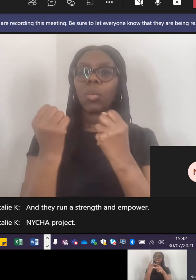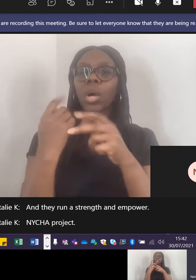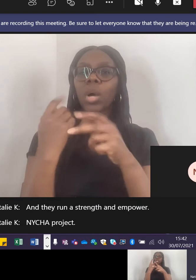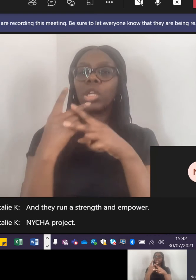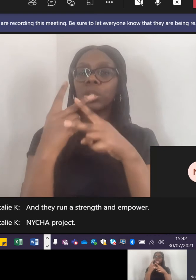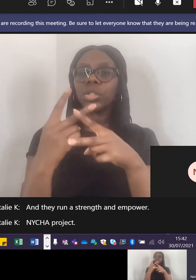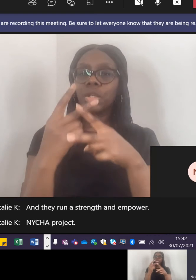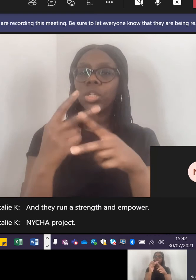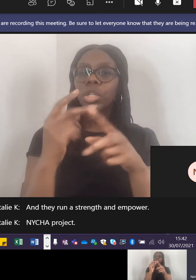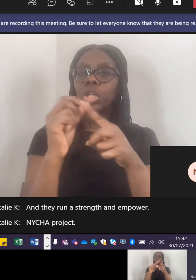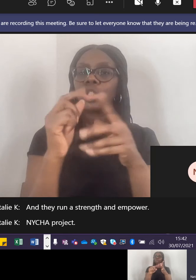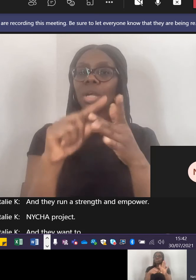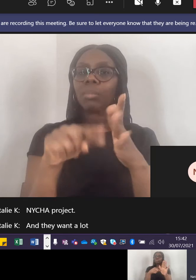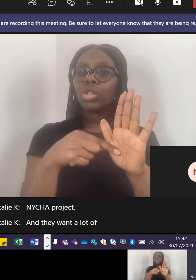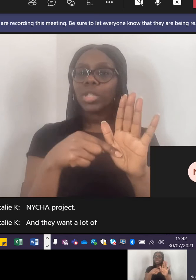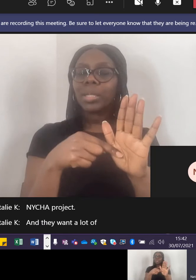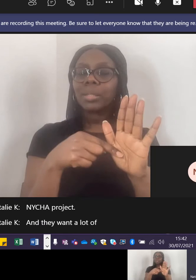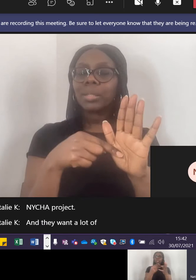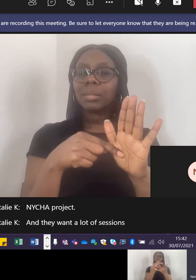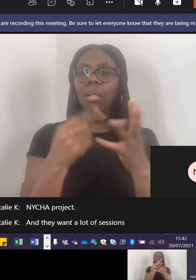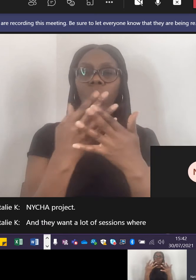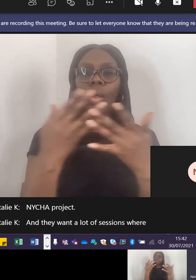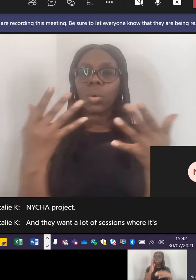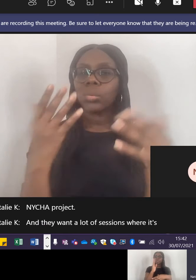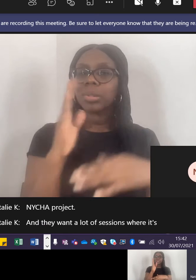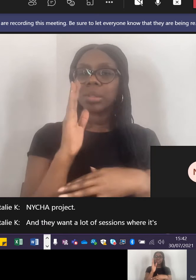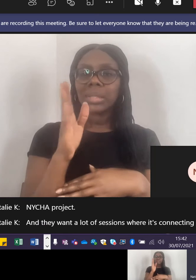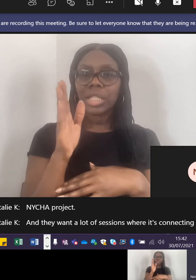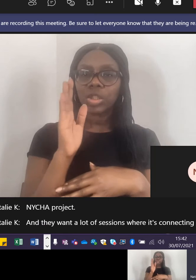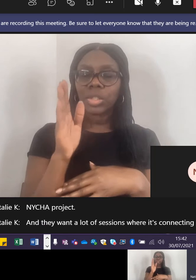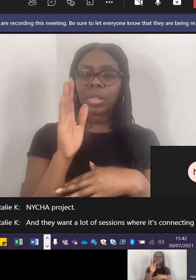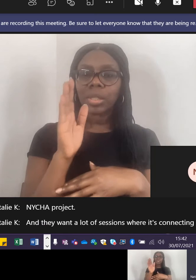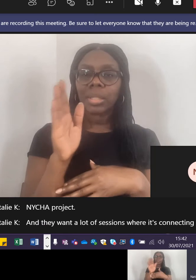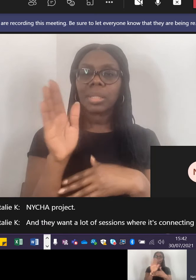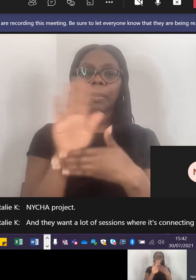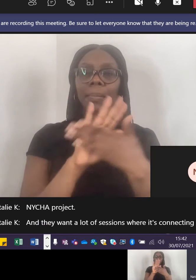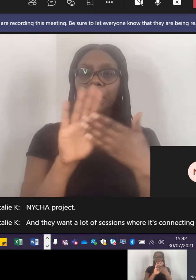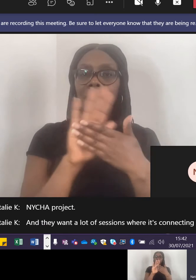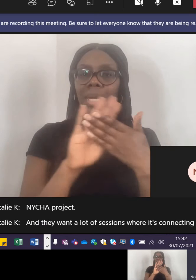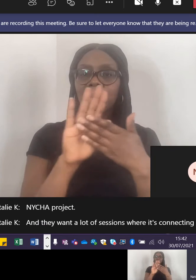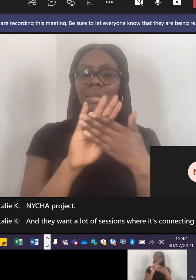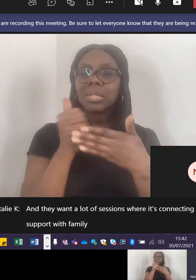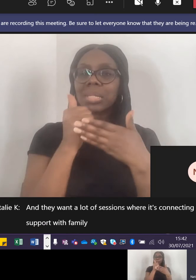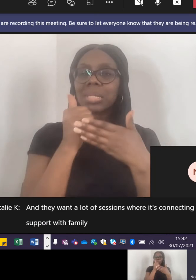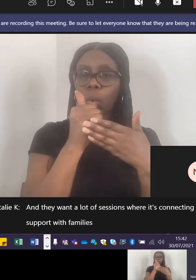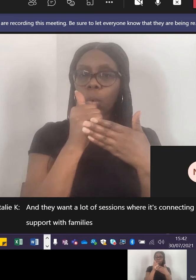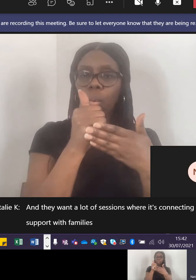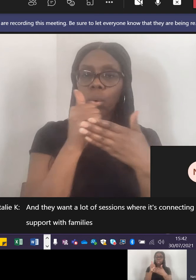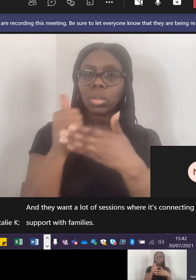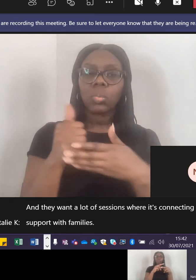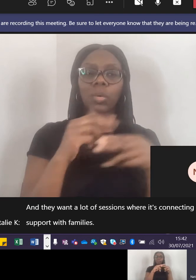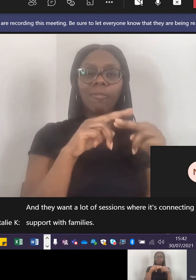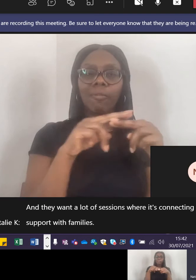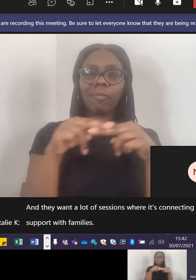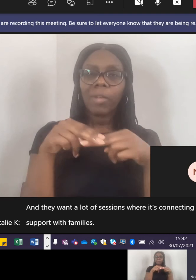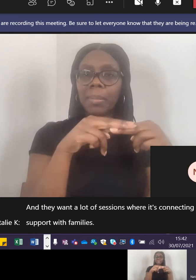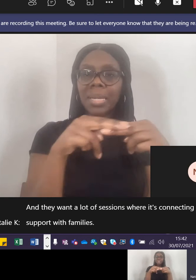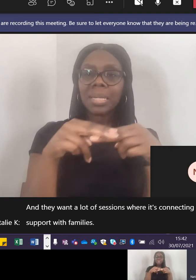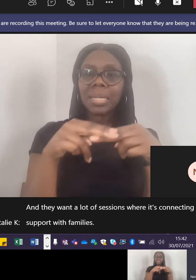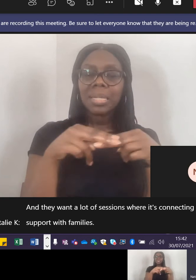And they run a lot of sessions where it's connecting support with families,